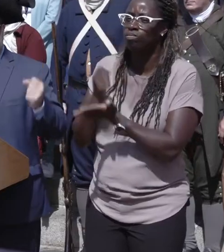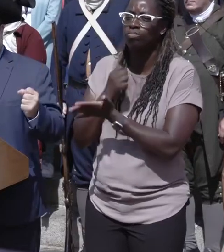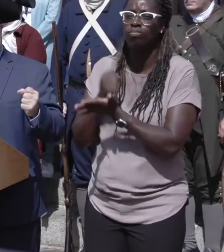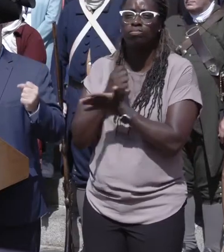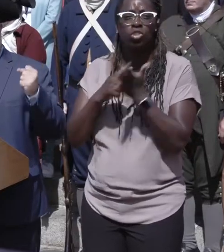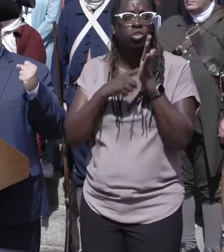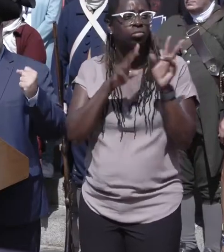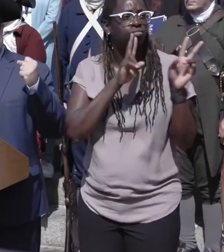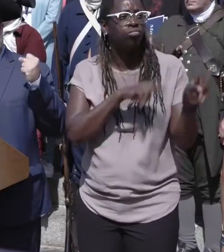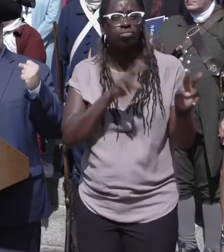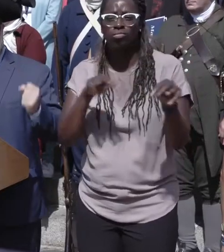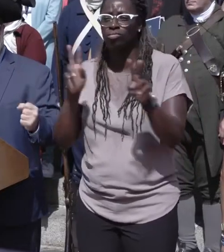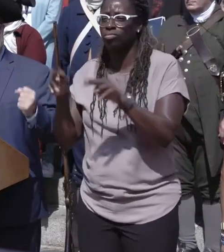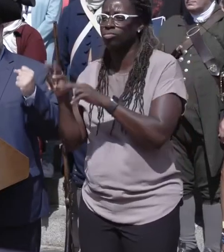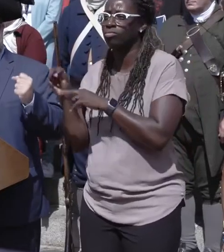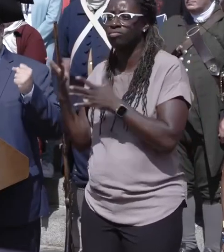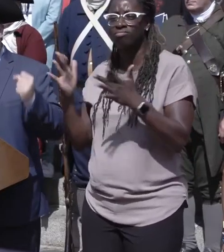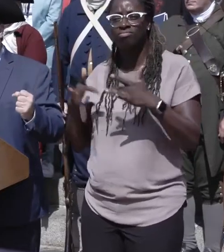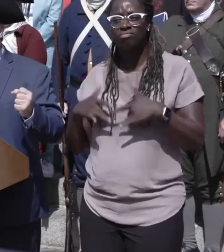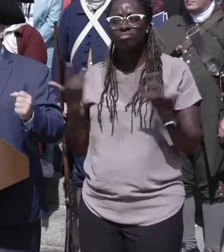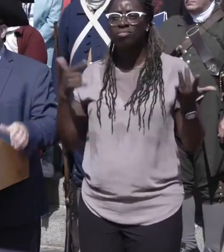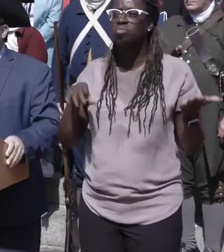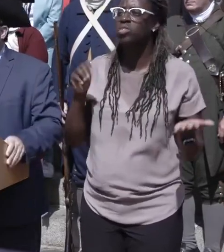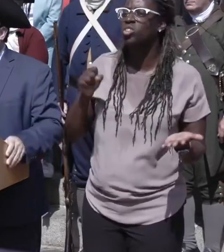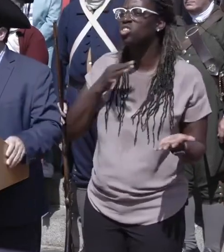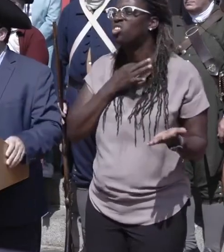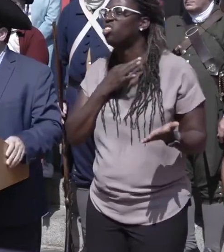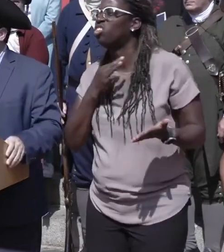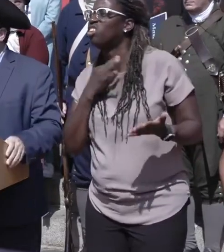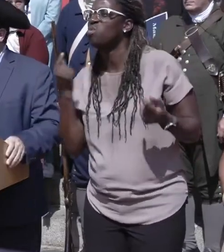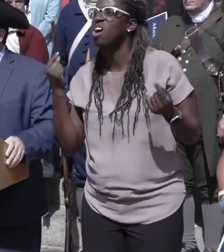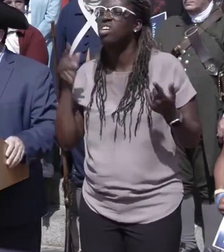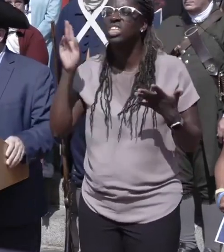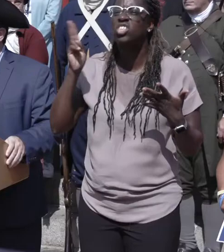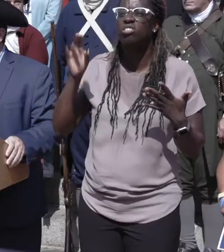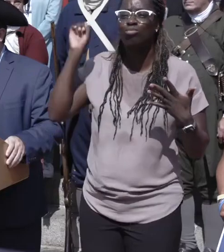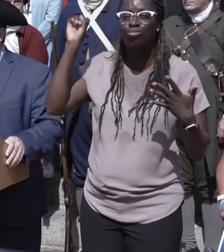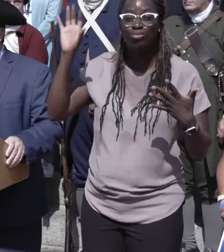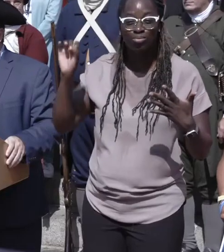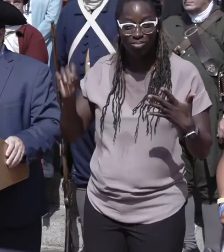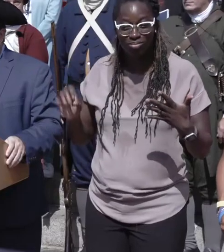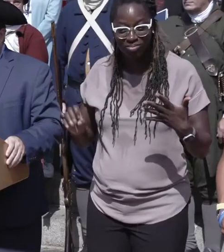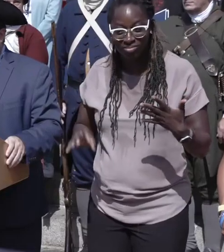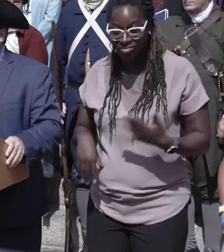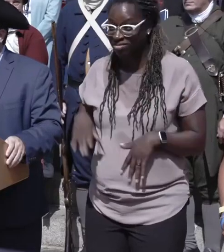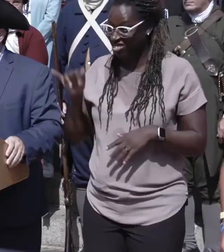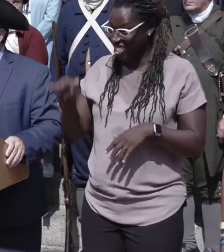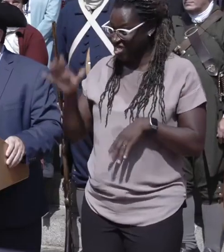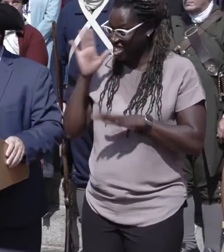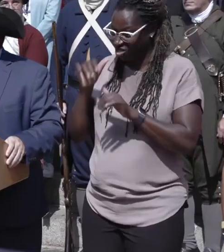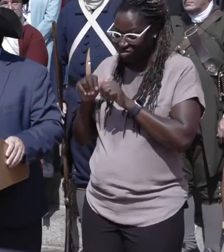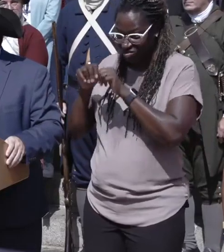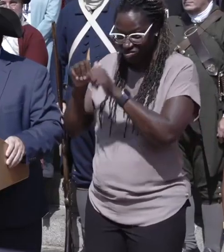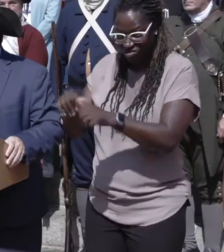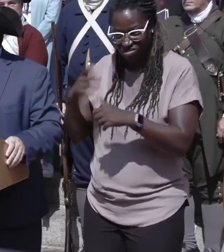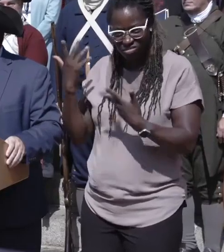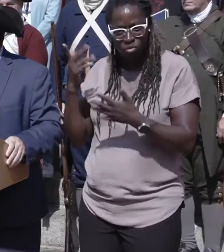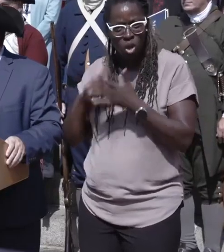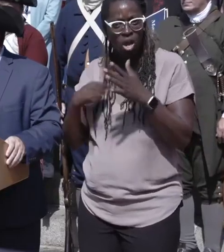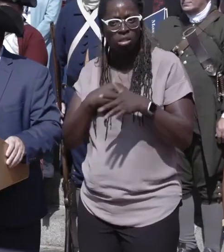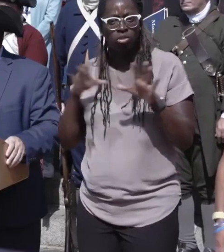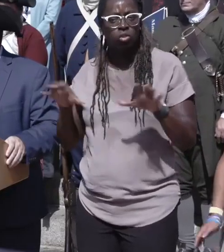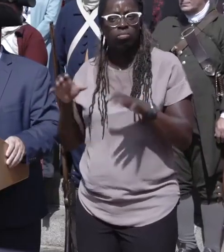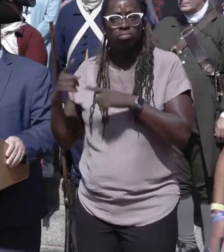going to showcase what Massachusetts is and has to offer, and a moment where we're going to continue to show that Massachusetts rules.